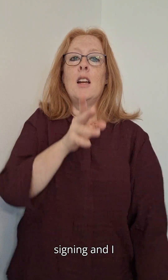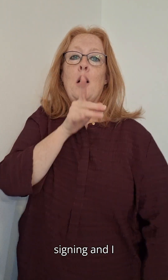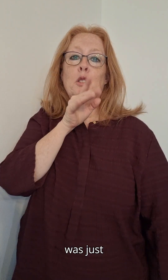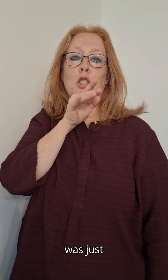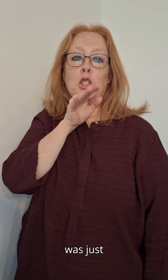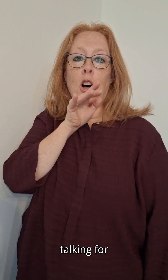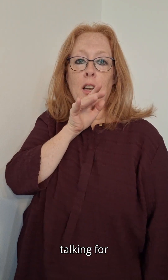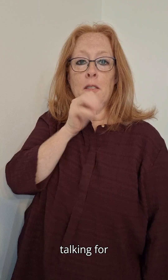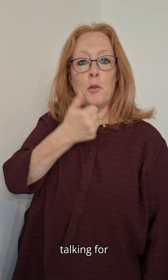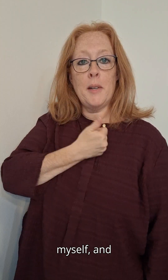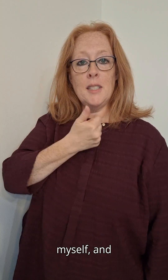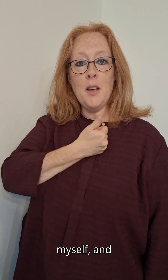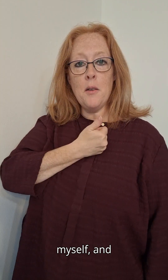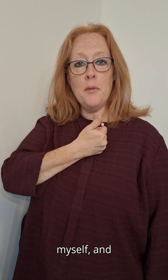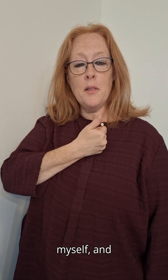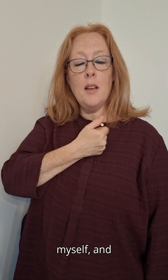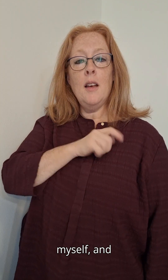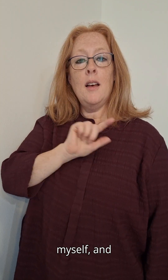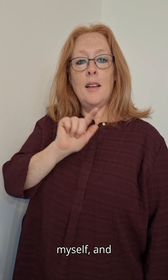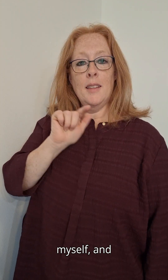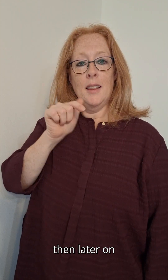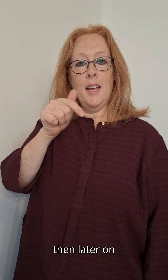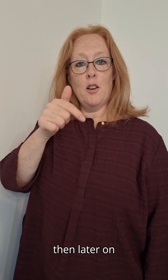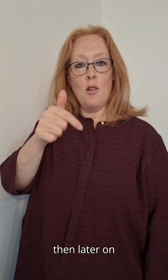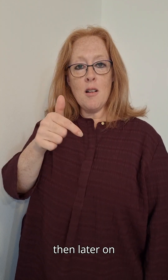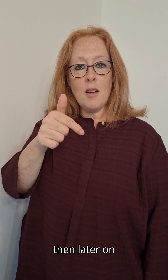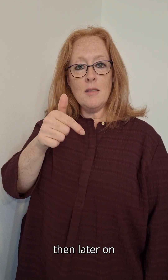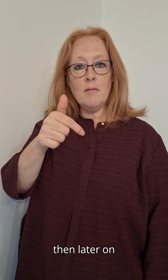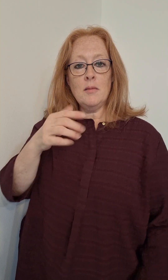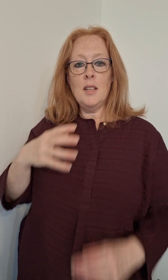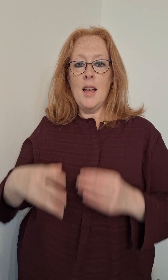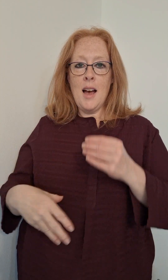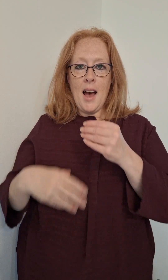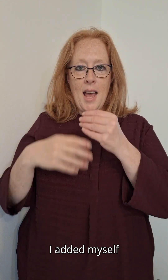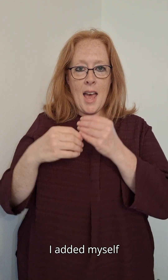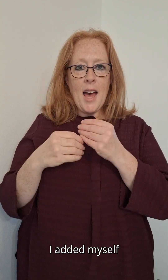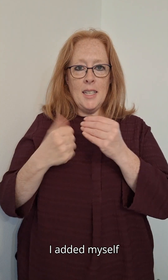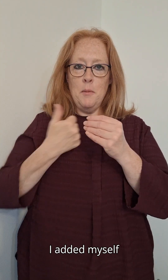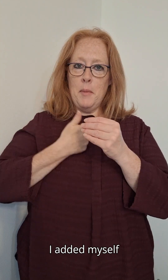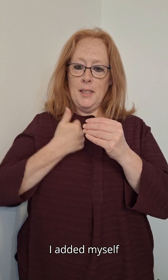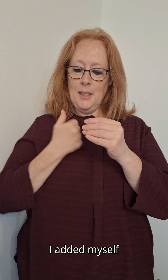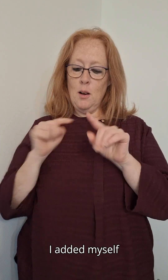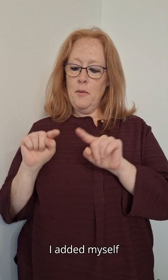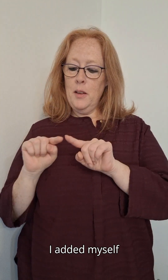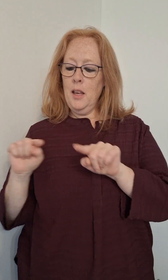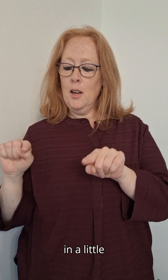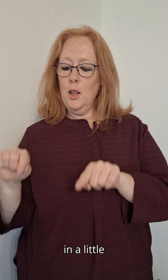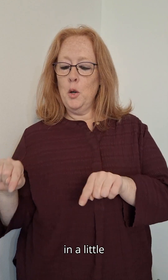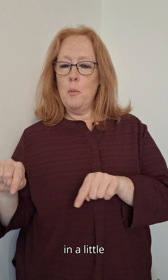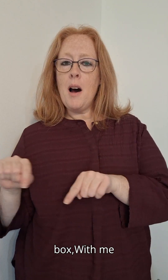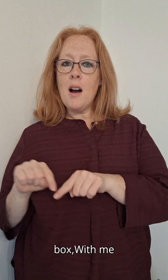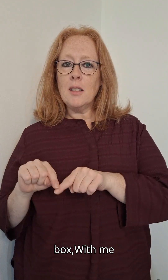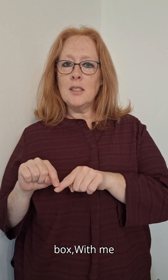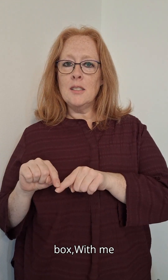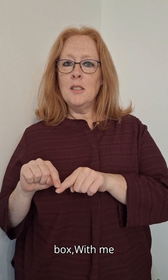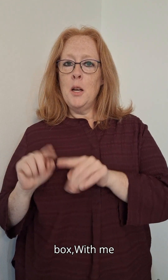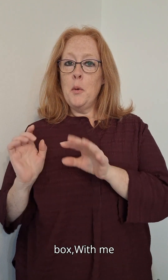I was just talking for myself, and then later on I added myself in a little box with